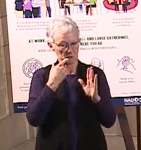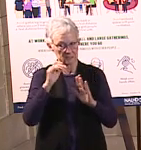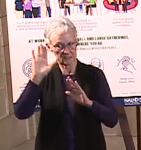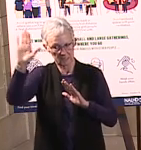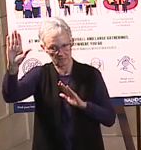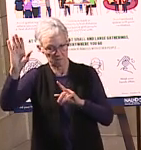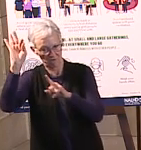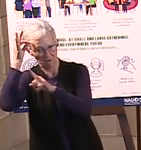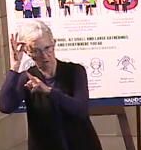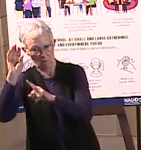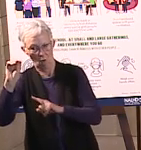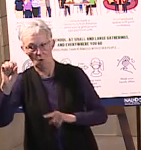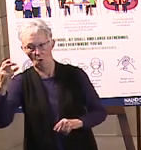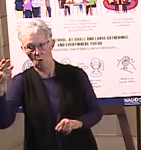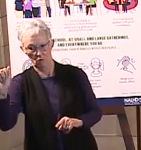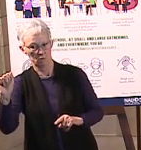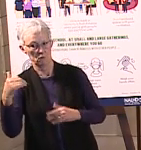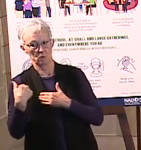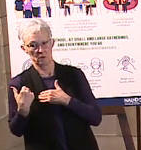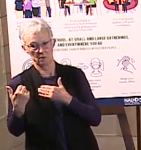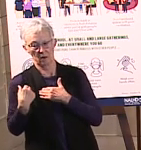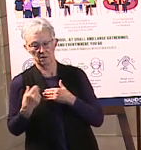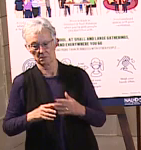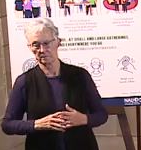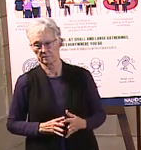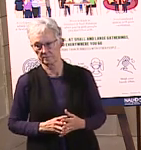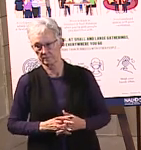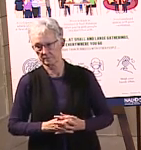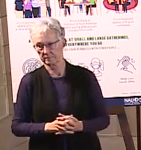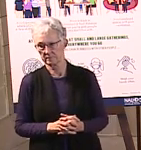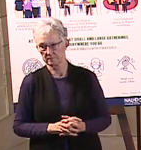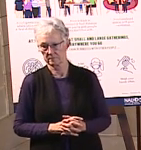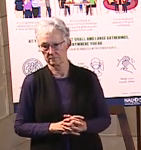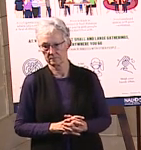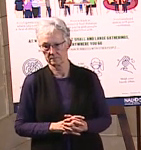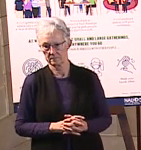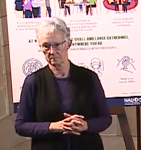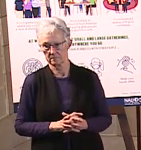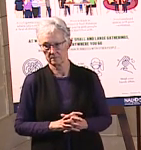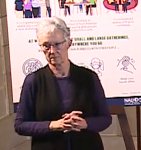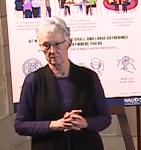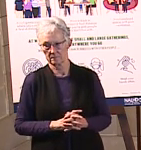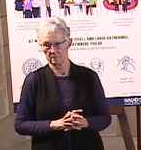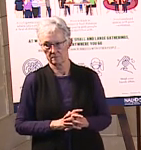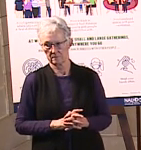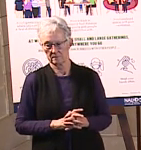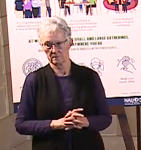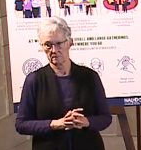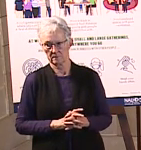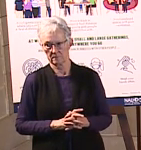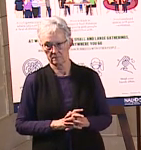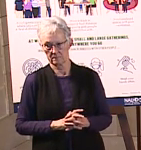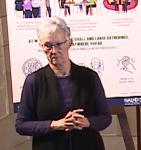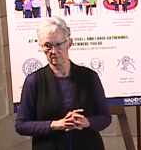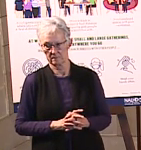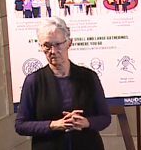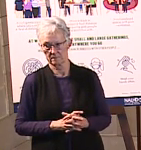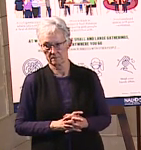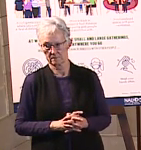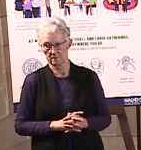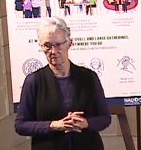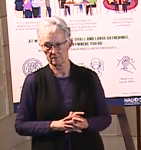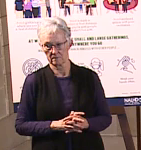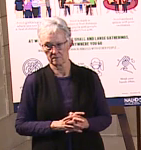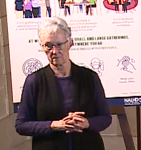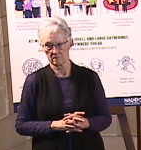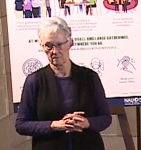WWT says, how does the state plan to get messaging about the coronavirus vaccine to the Spanish-speaking community? Are there any